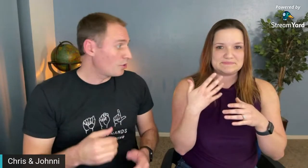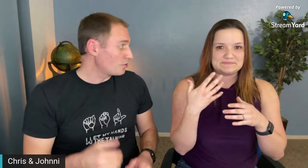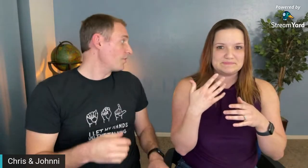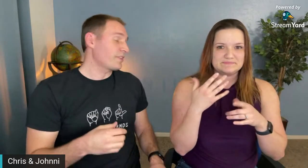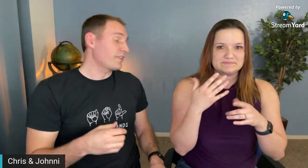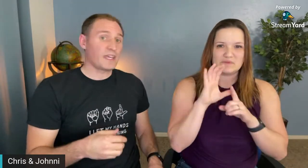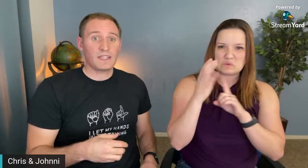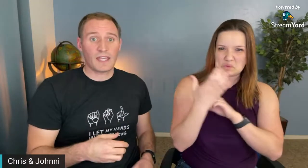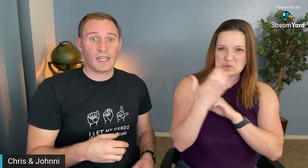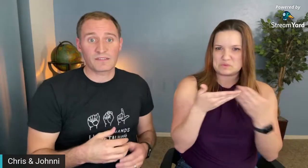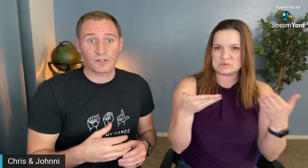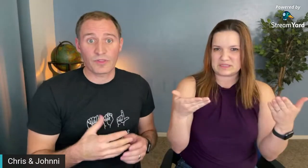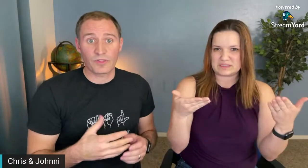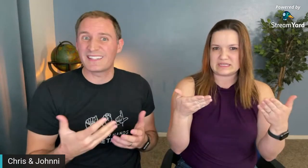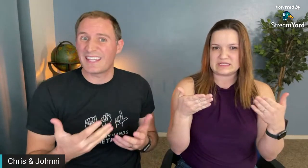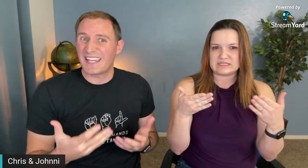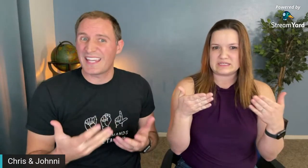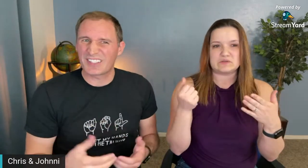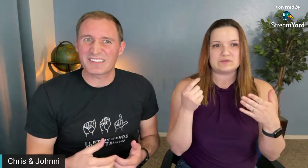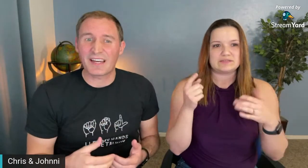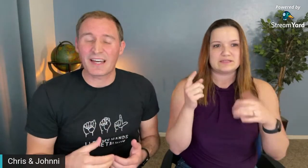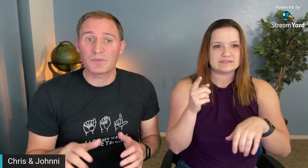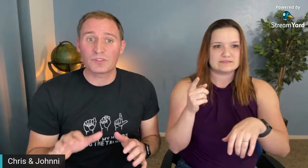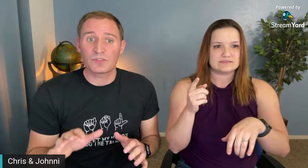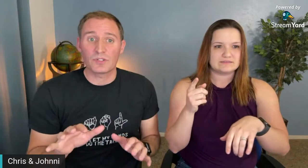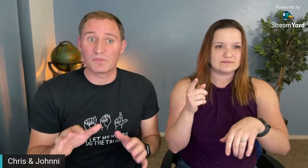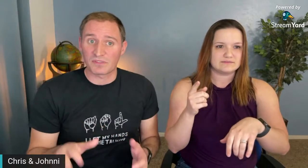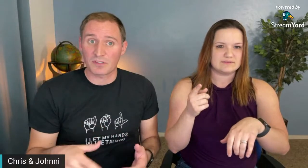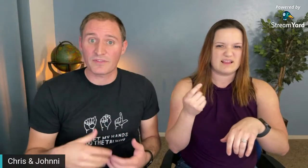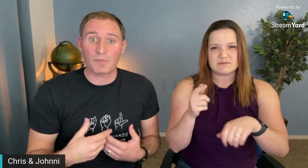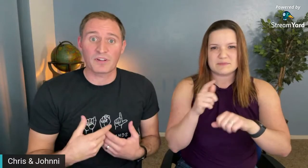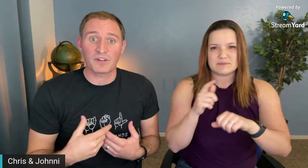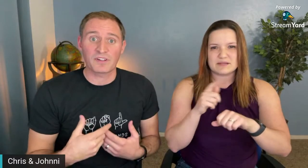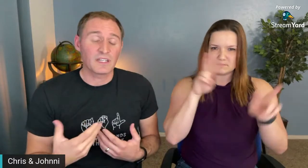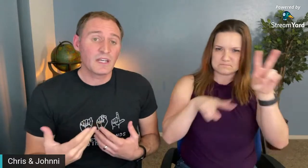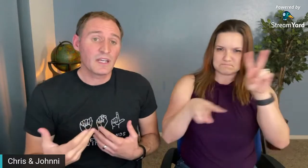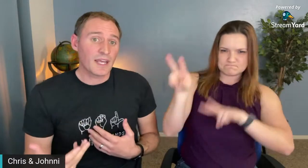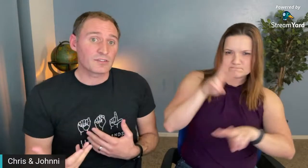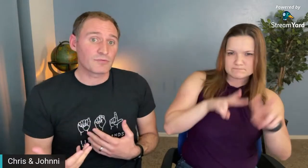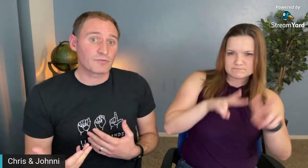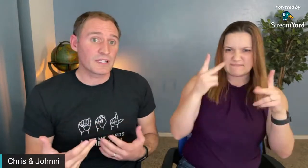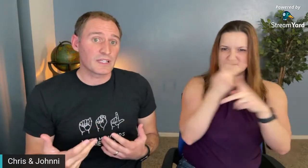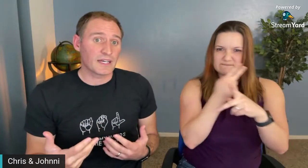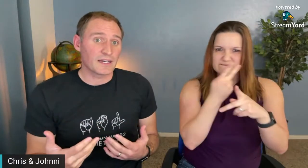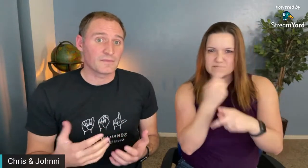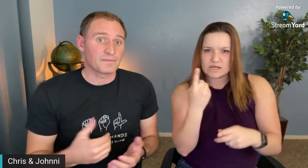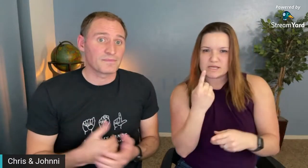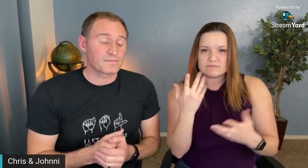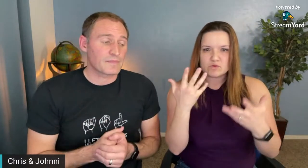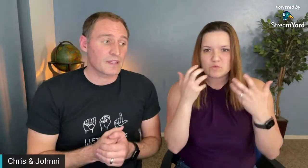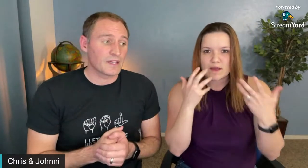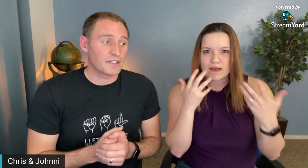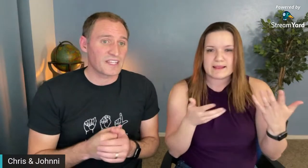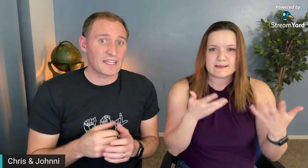cultural thing. And so it takes a little time to observe that person and to really understand.